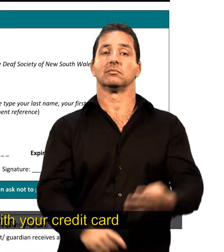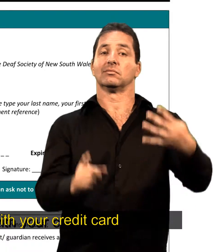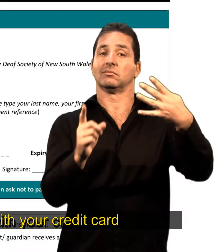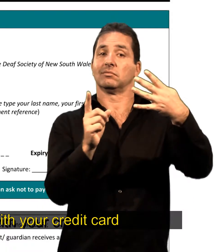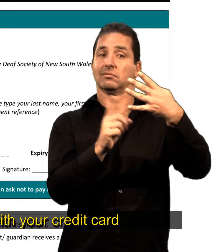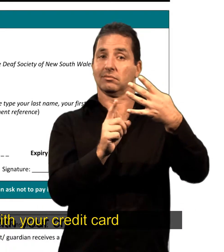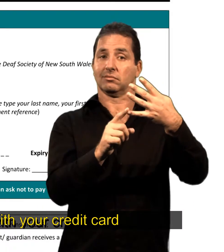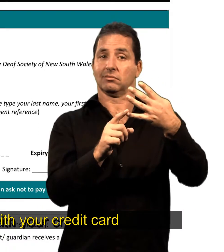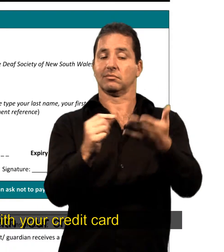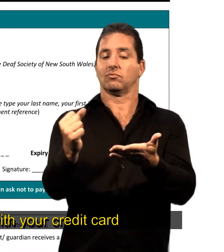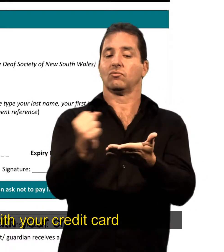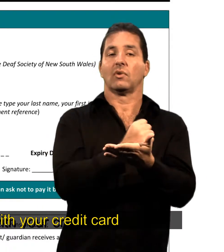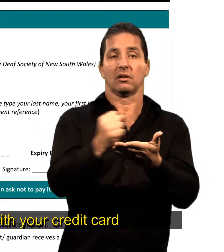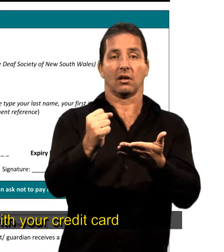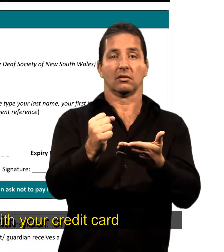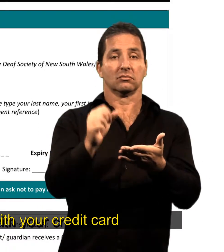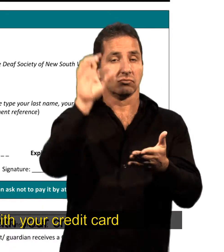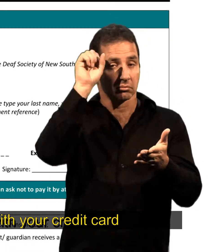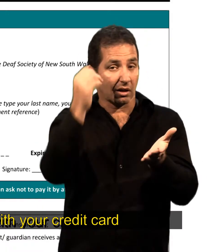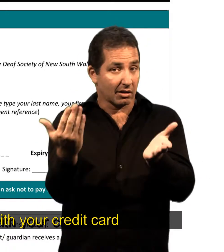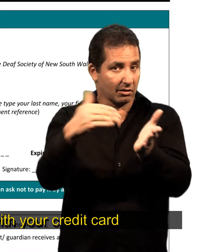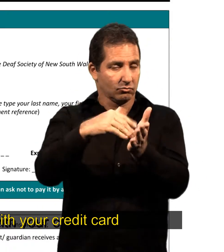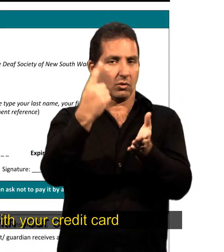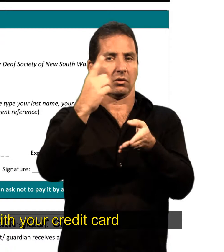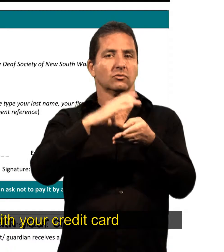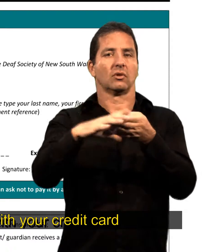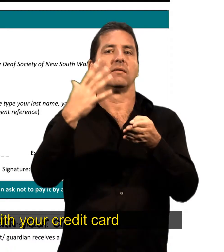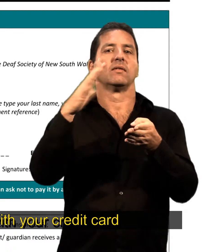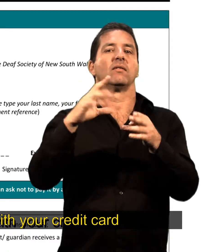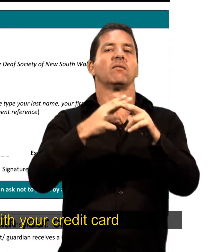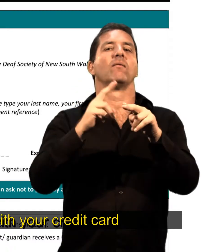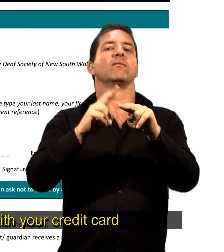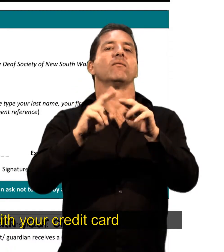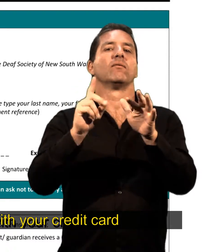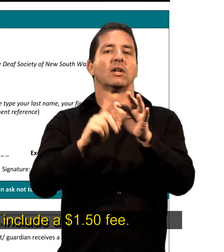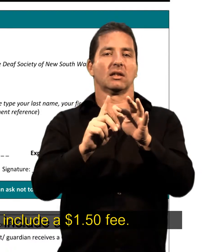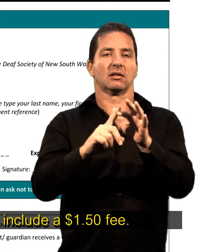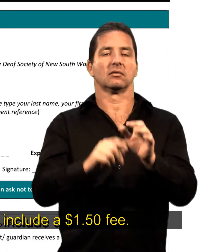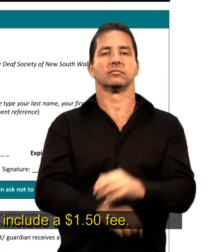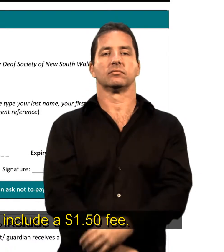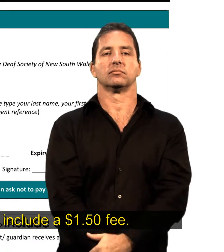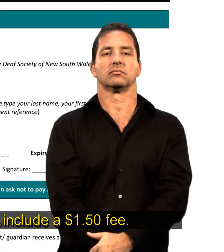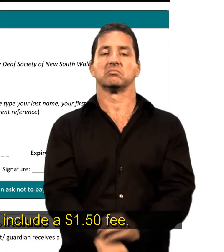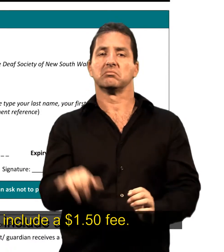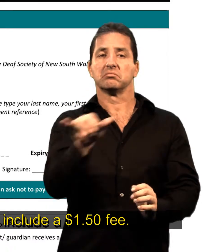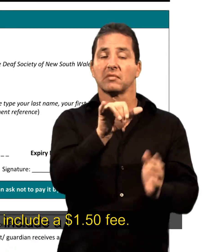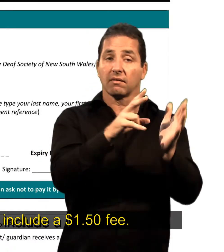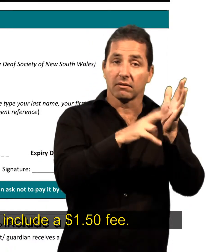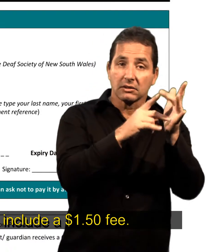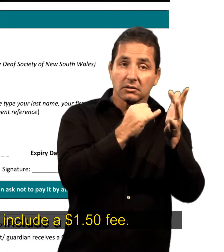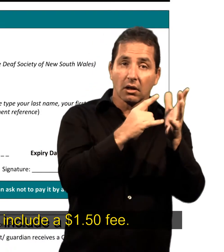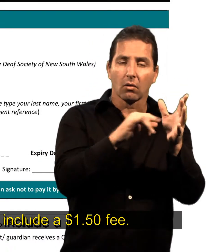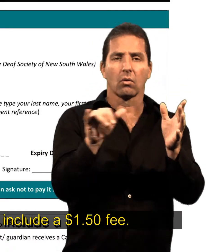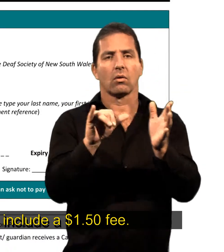Option 4. Pay with your credit card. Remember that this will include a $1.50 fee. Tick whether